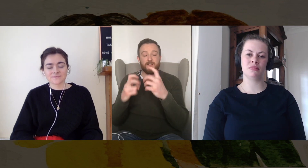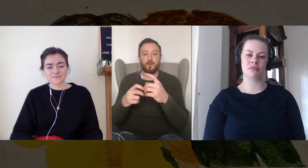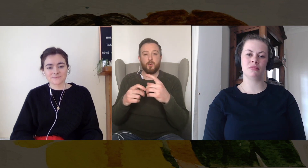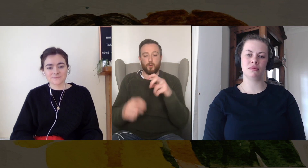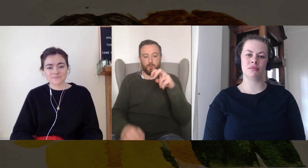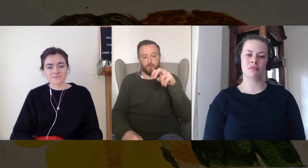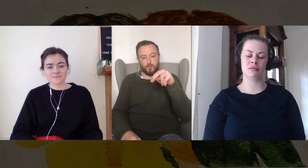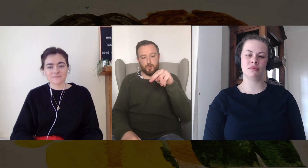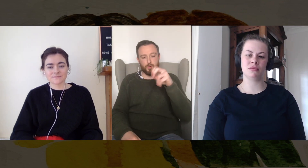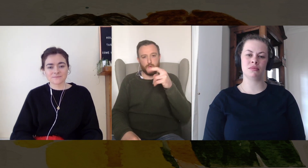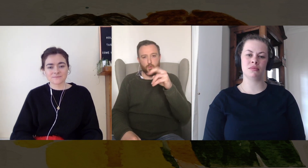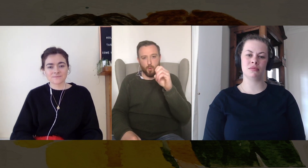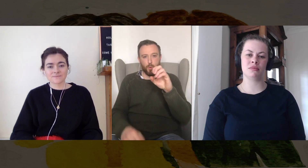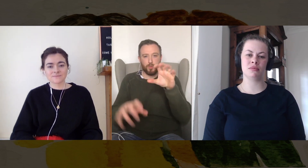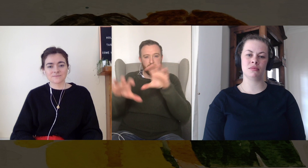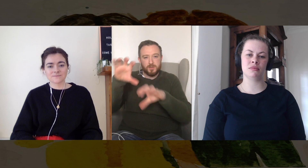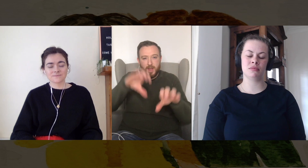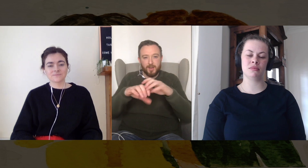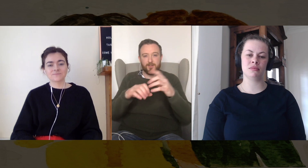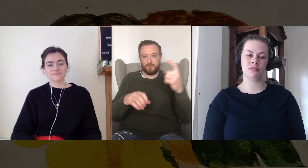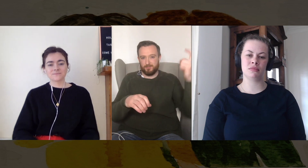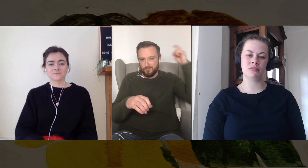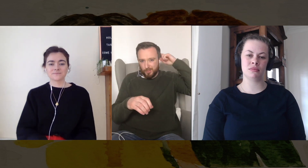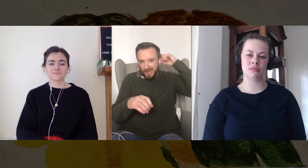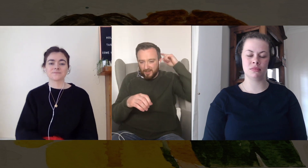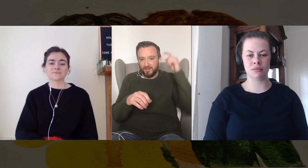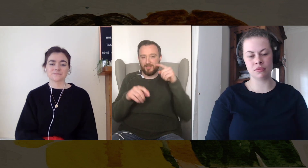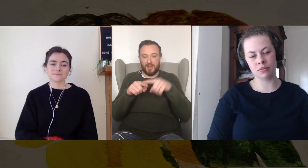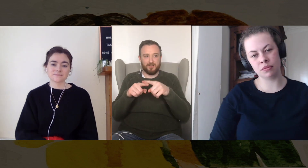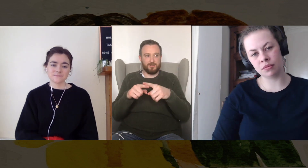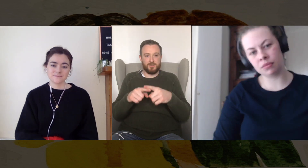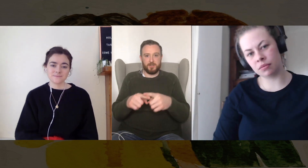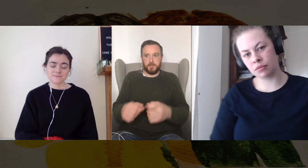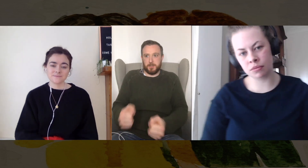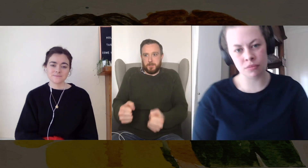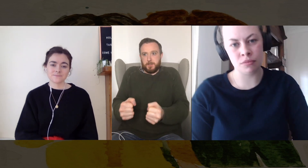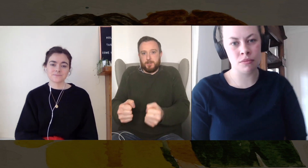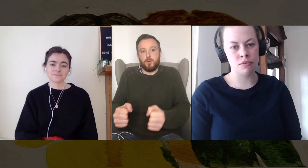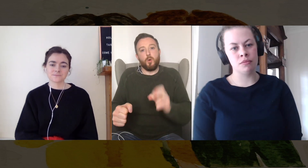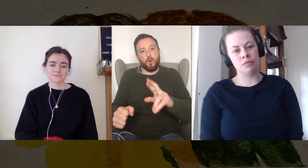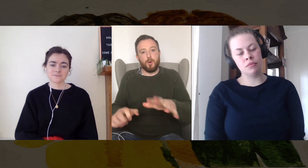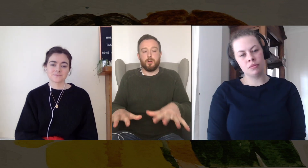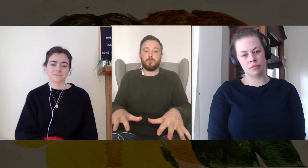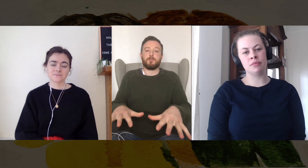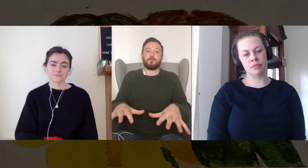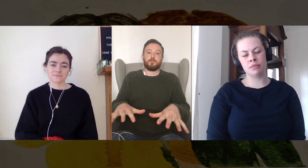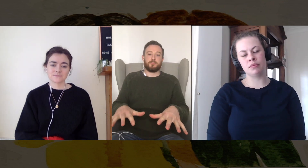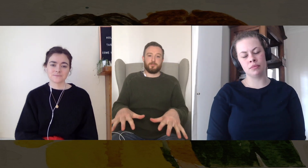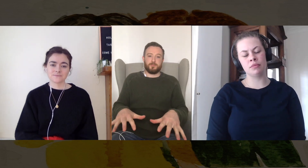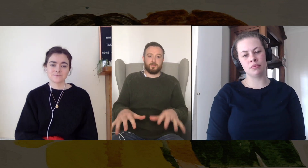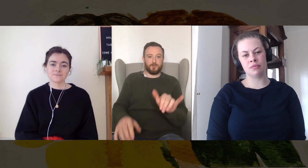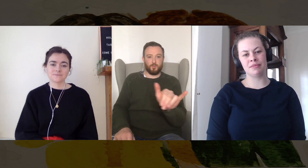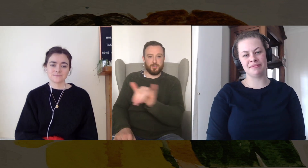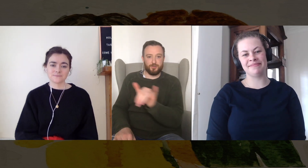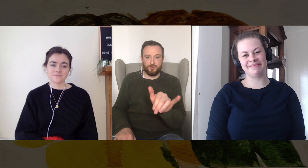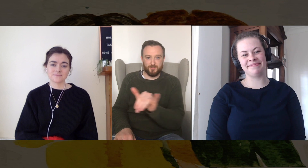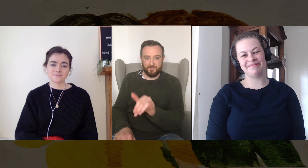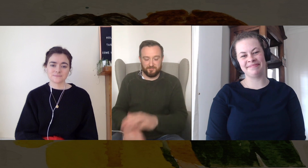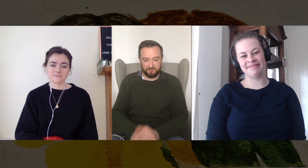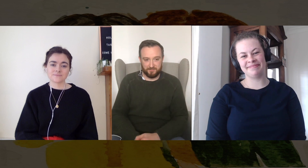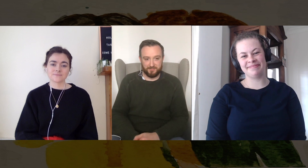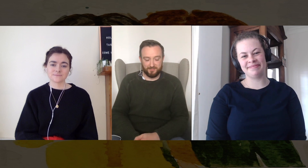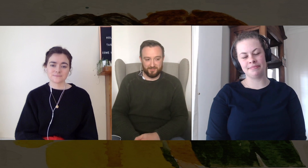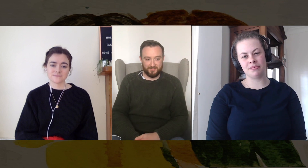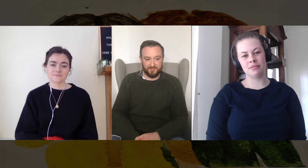into the messy closet again. You're back to that messy person walking agitated, and then your system is like, "Arr." Yeah. And then if you go into all